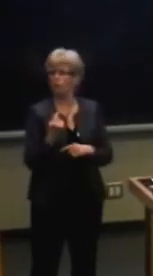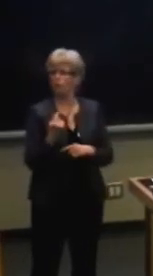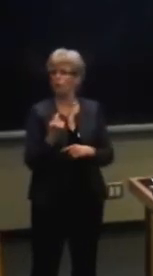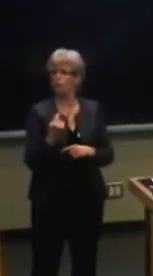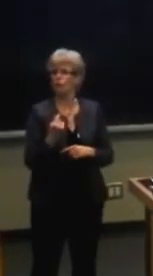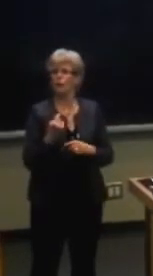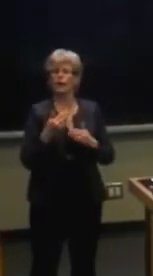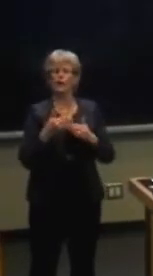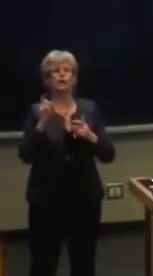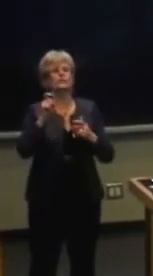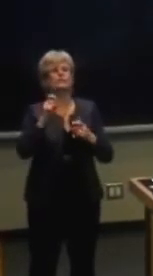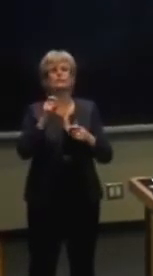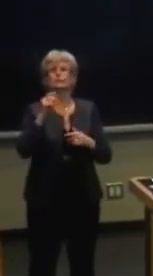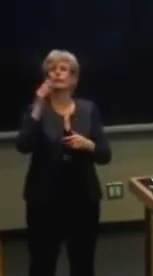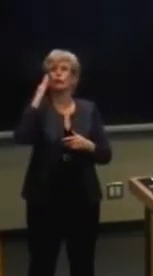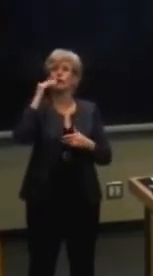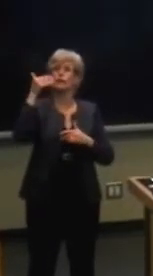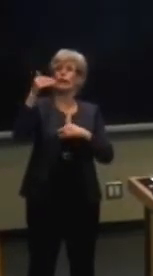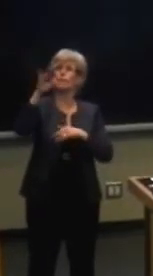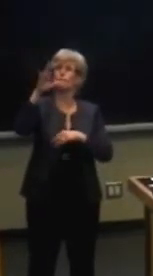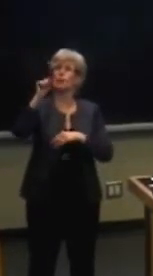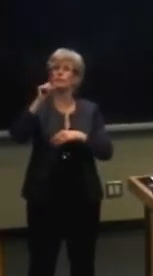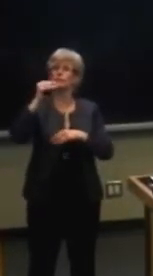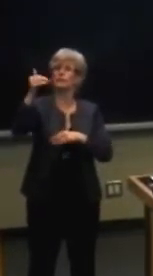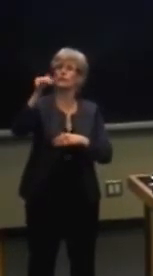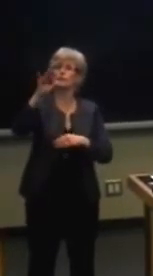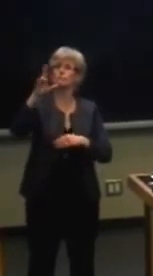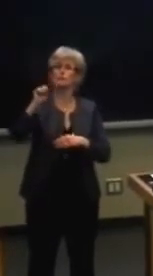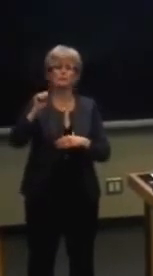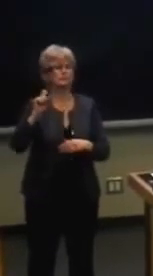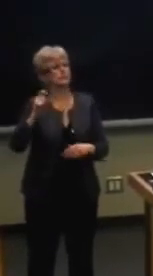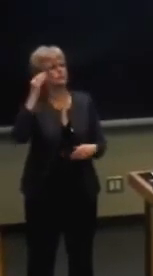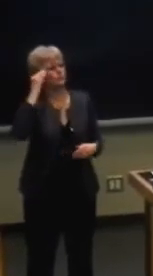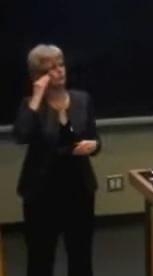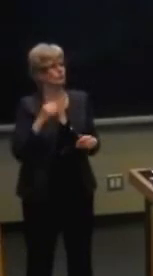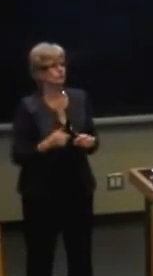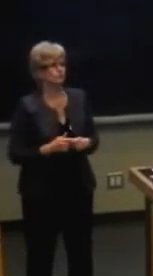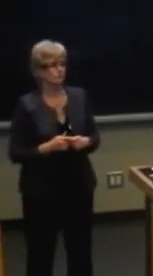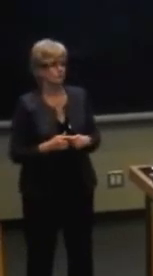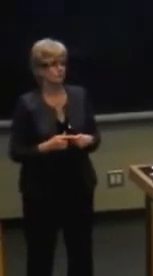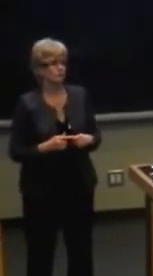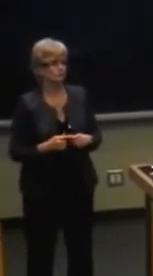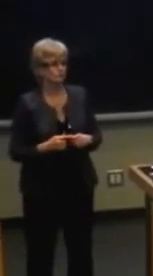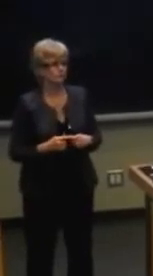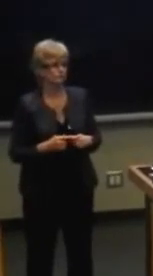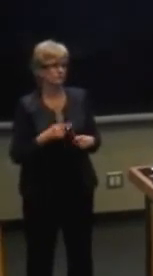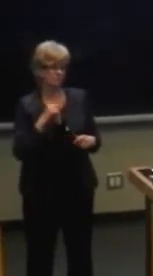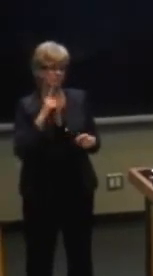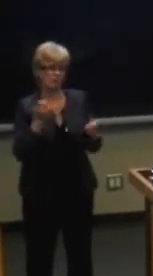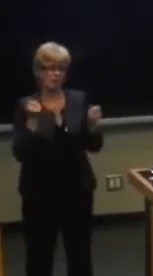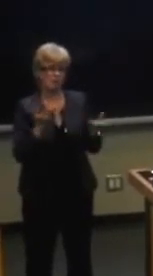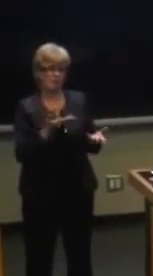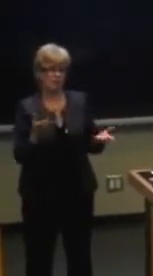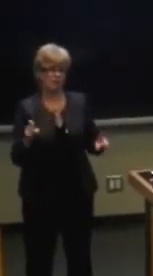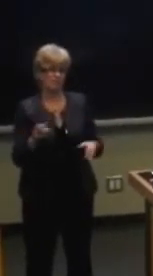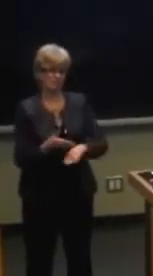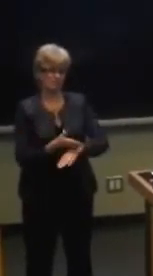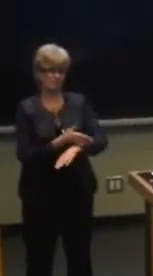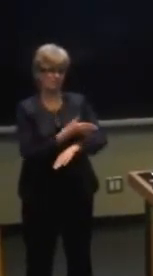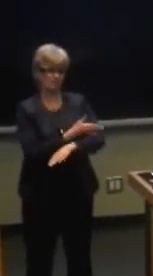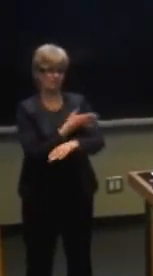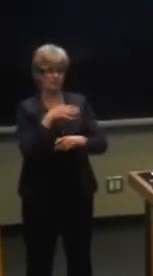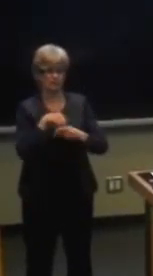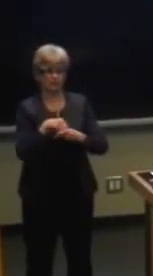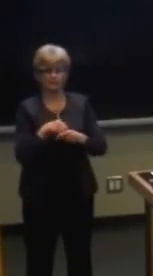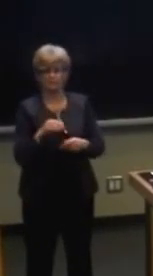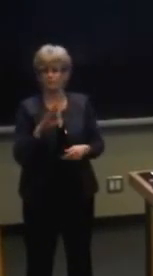next bus times and information at bus termini. I think there's a bunch of stuff, actually. There's a lot of things that we need to do within our